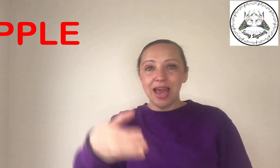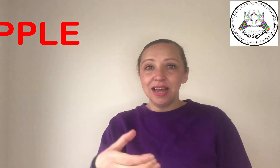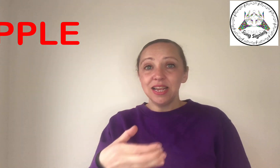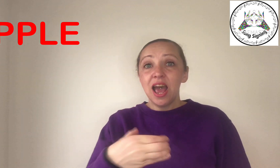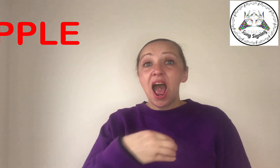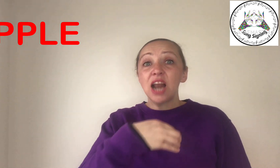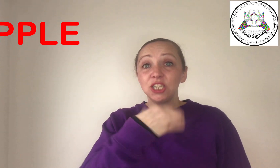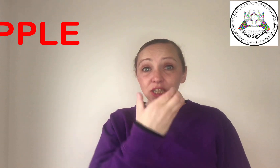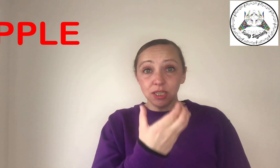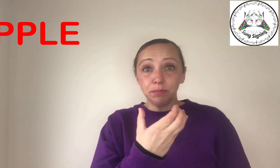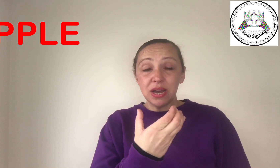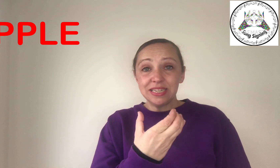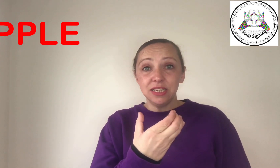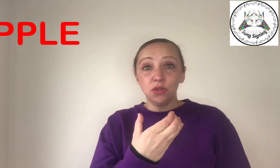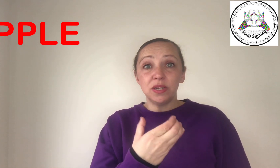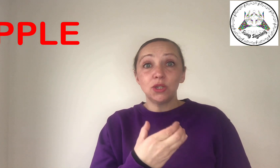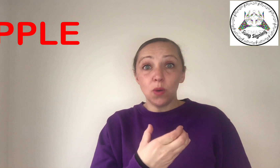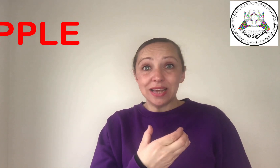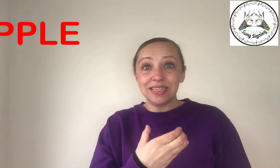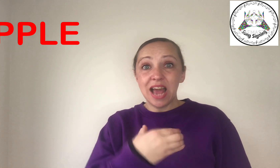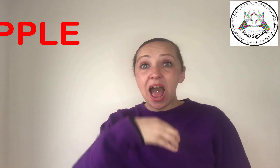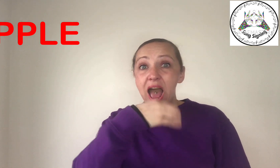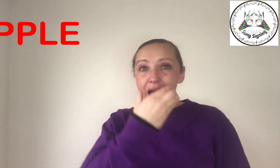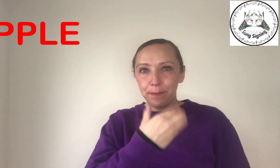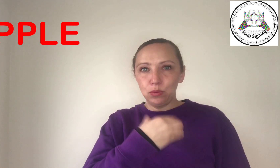hand, and you're just gonna bite into it twice. Apple.